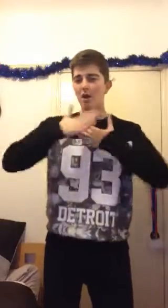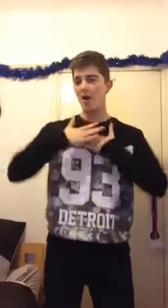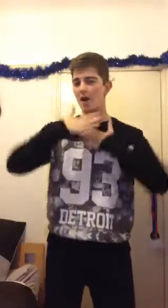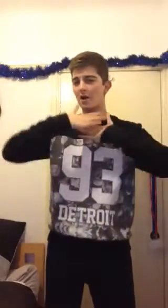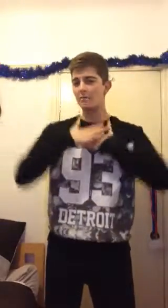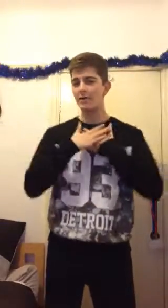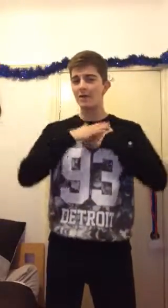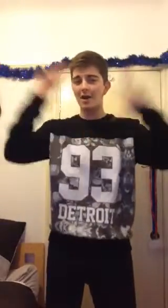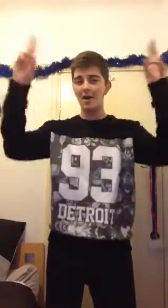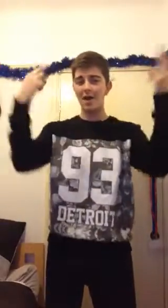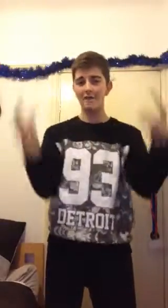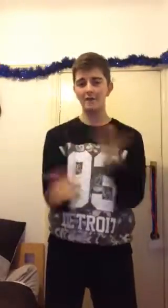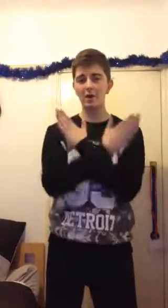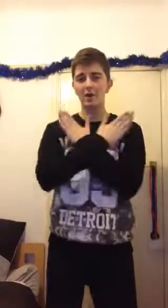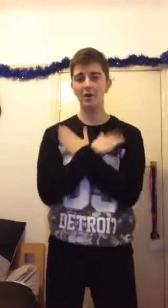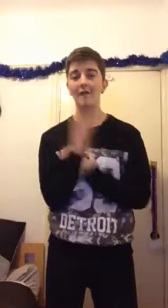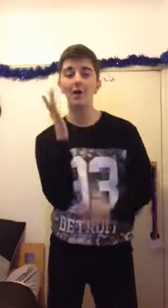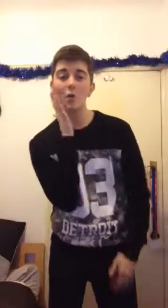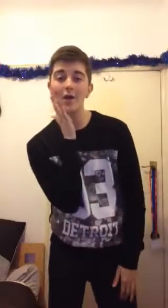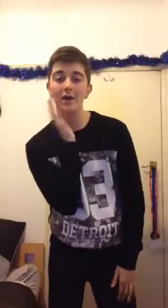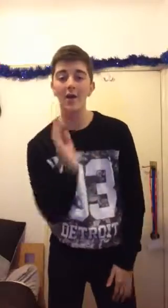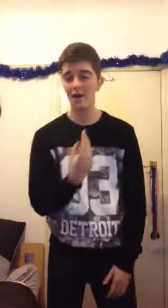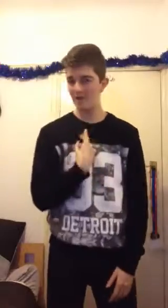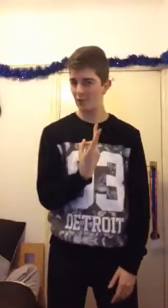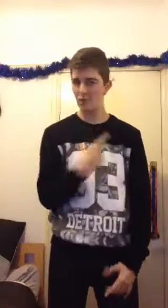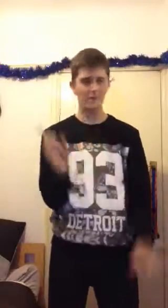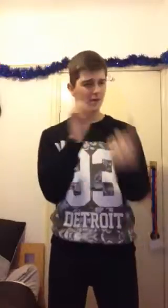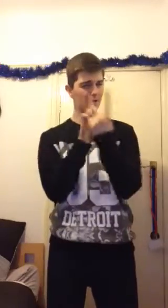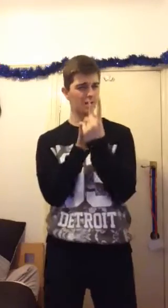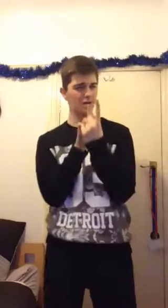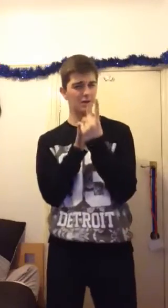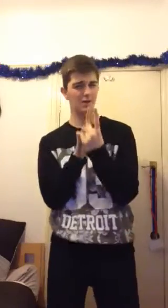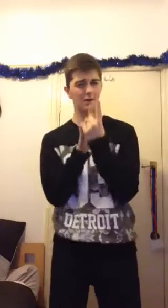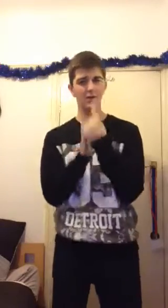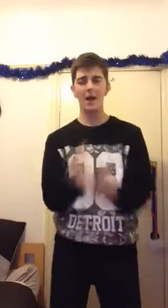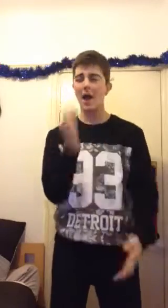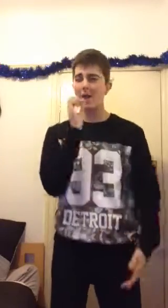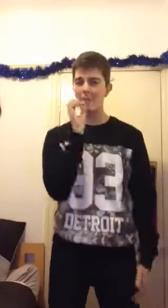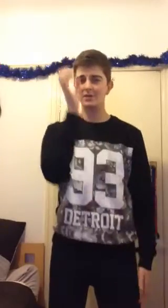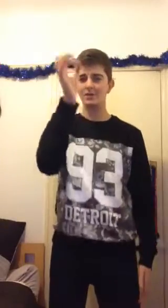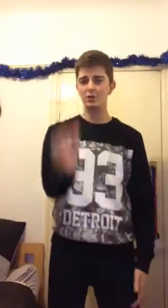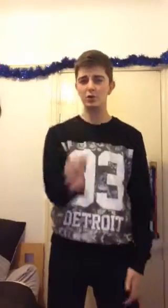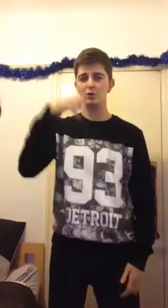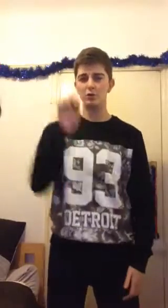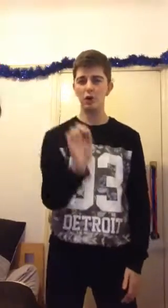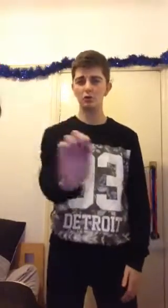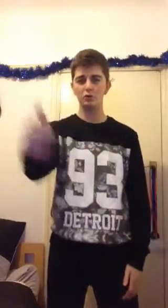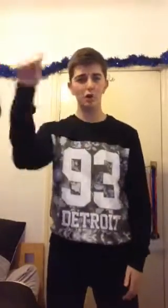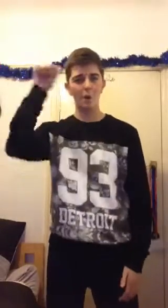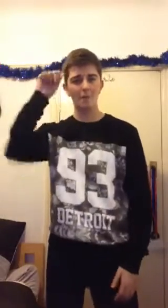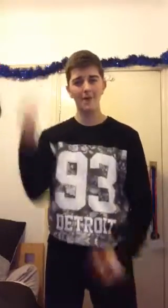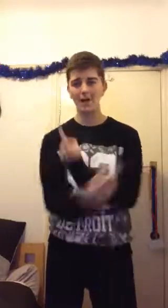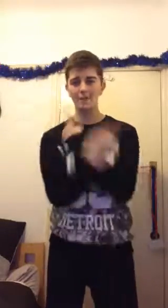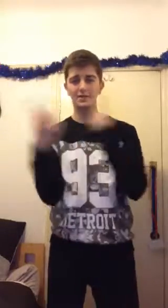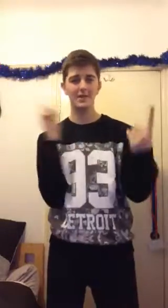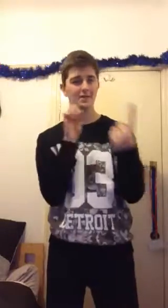heartbeat. I fall in love whenever we meet. I'm dancing you because I'm know I can't. I'm